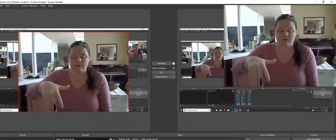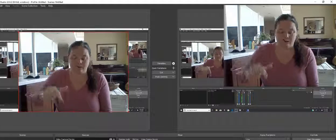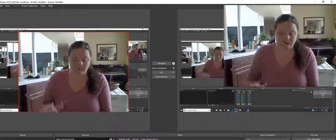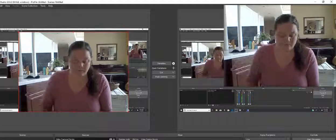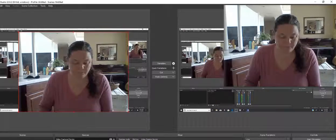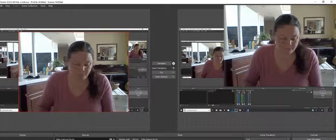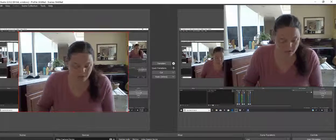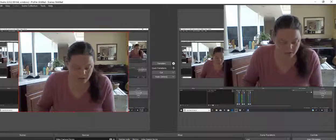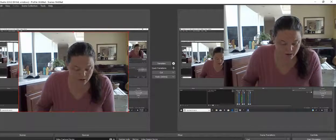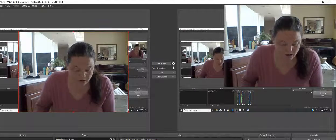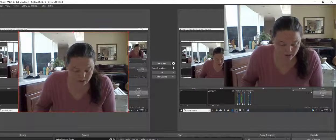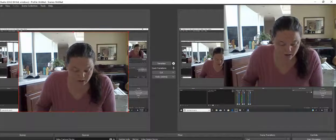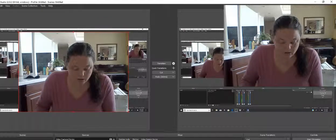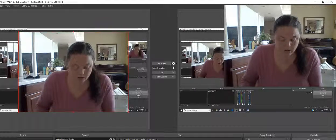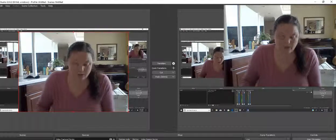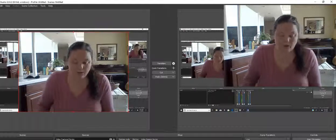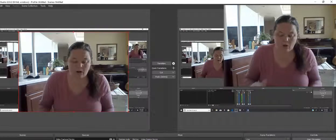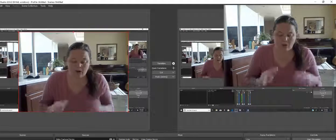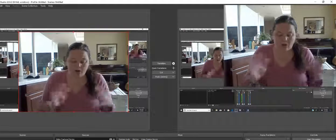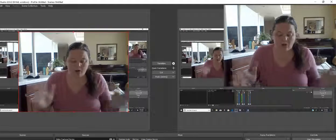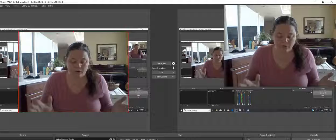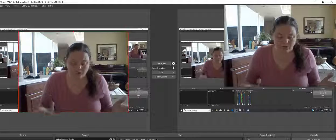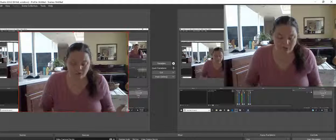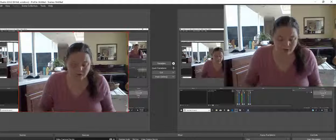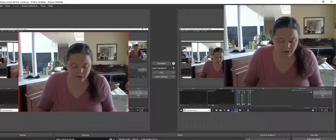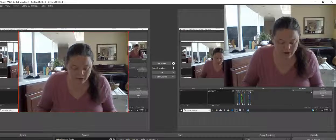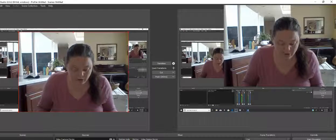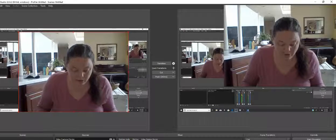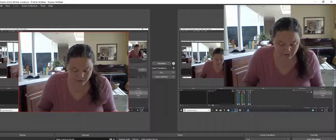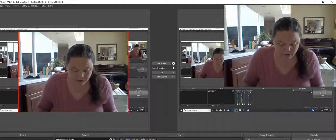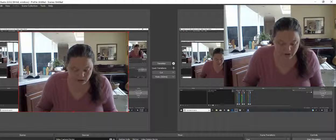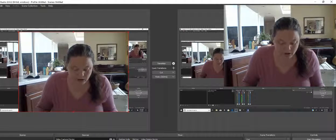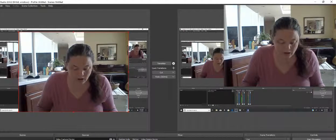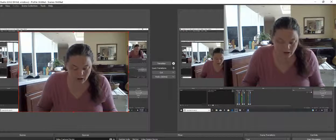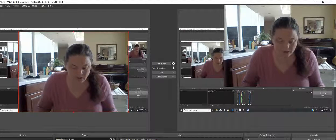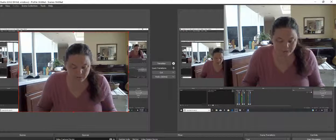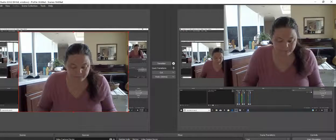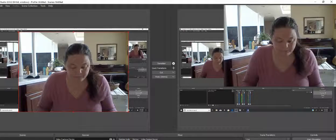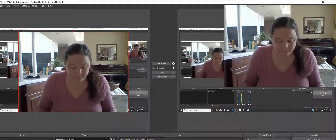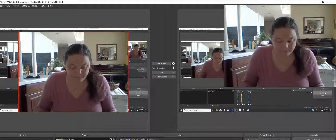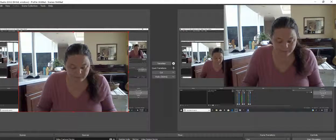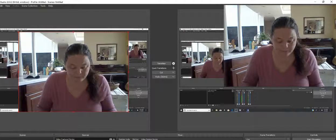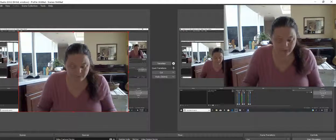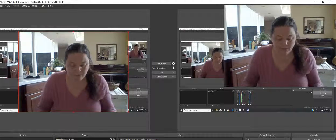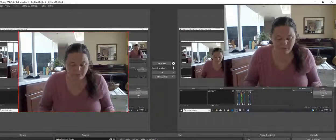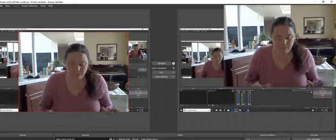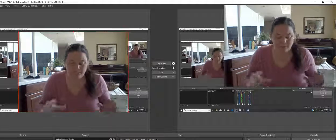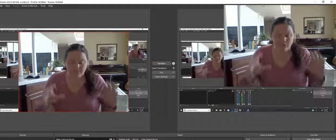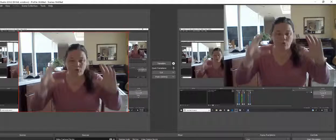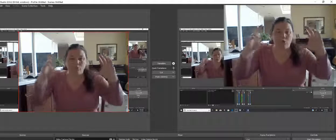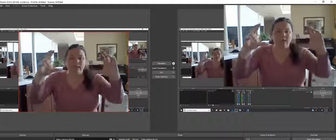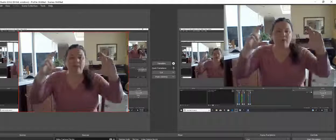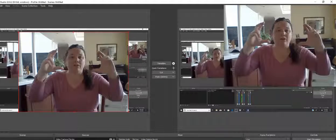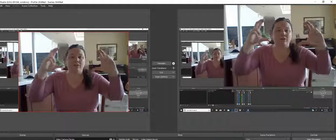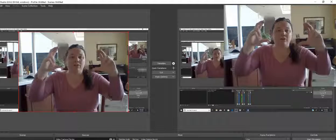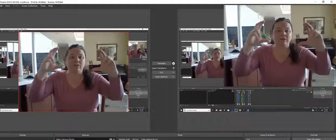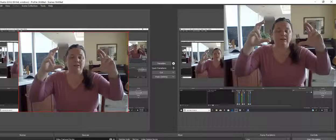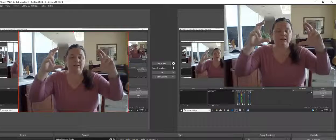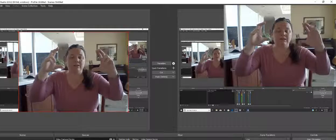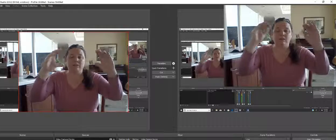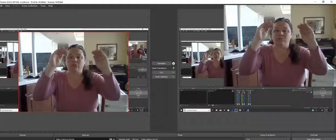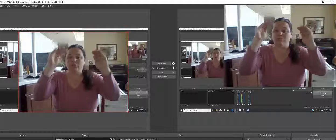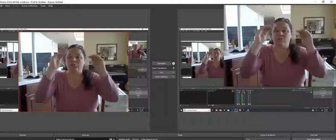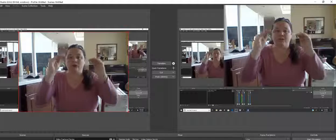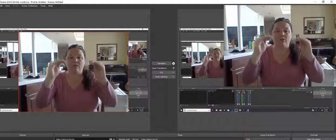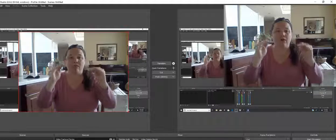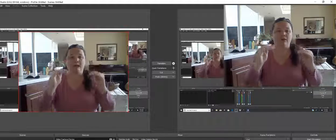See that or not? Step. Then all your colors, make sure you know those. And that would be, we have 20 at the top of our